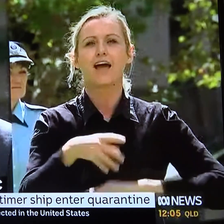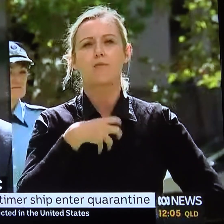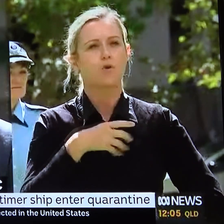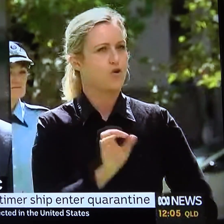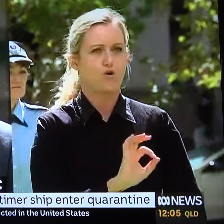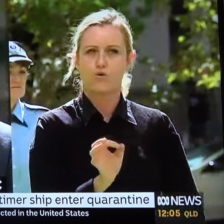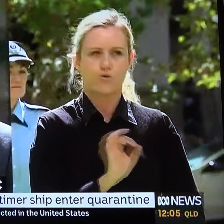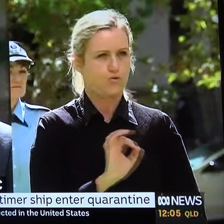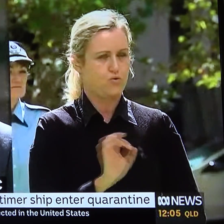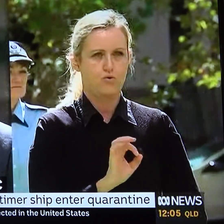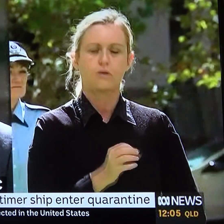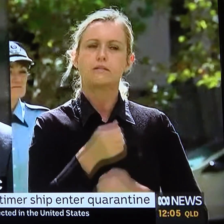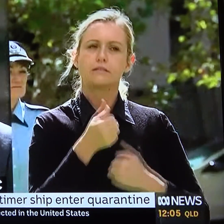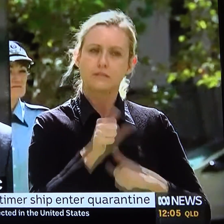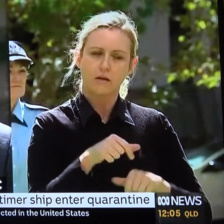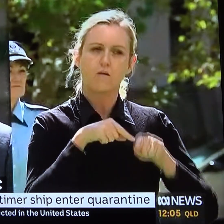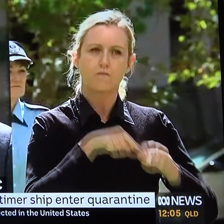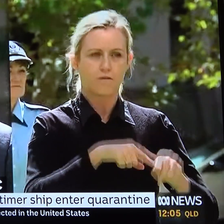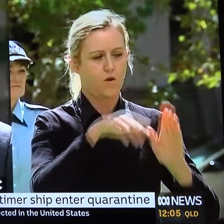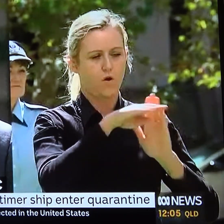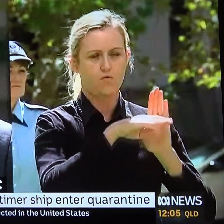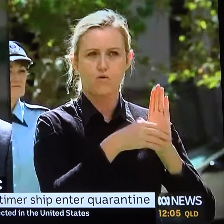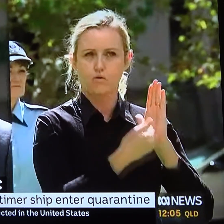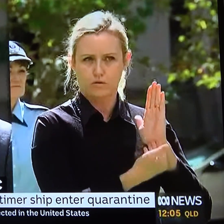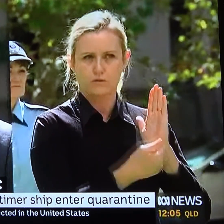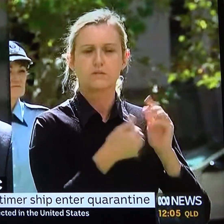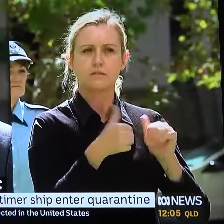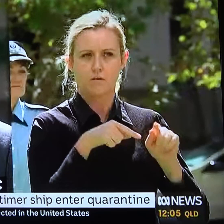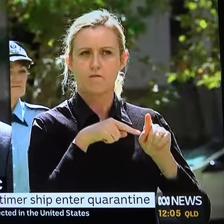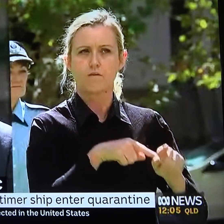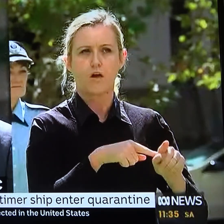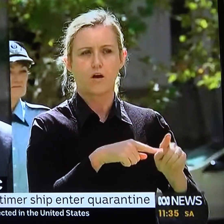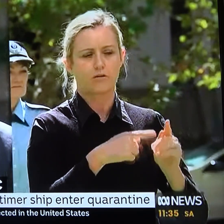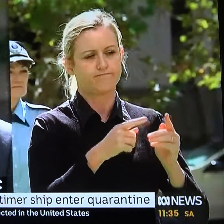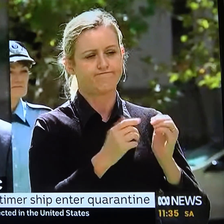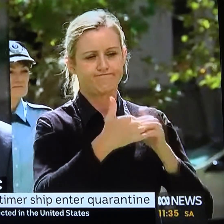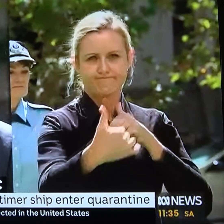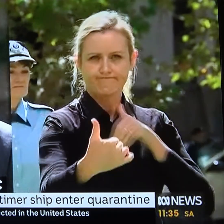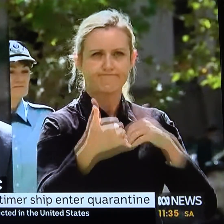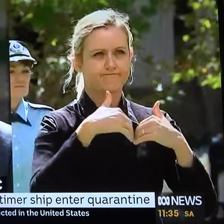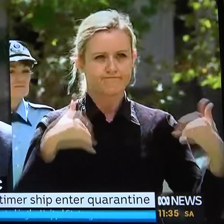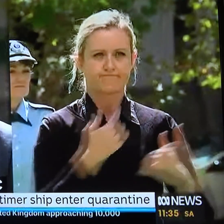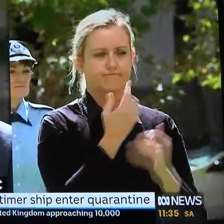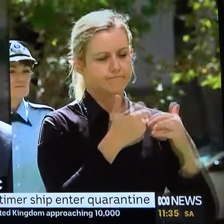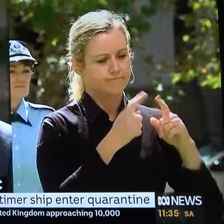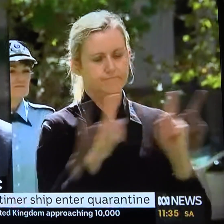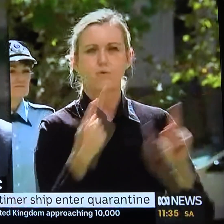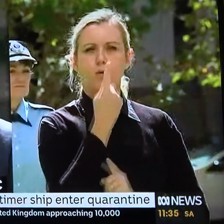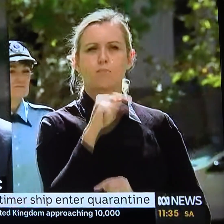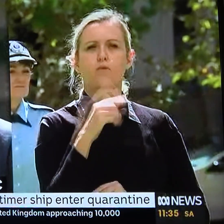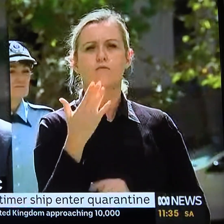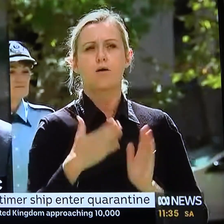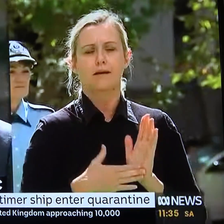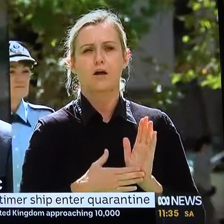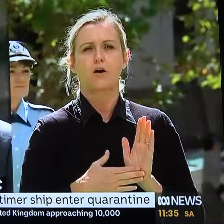at the rate of actual positive tests. It's roughly, give or take, around about 1 in 100, and